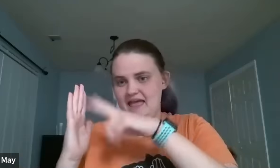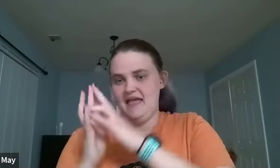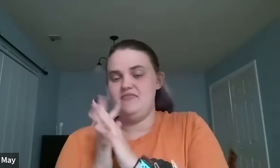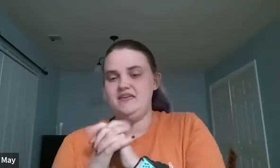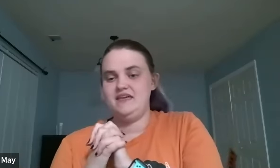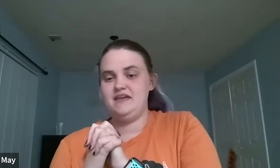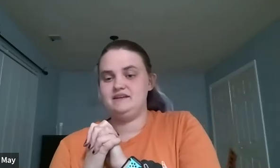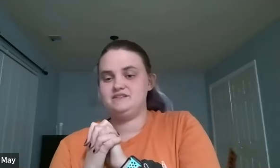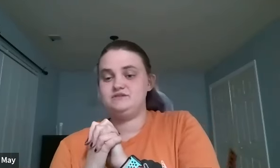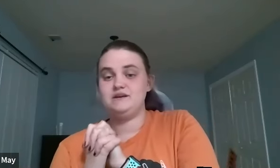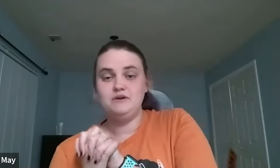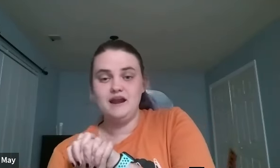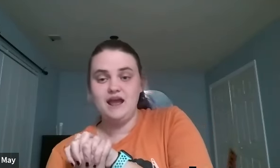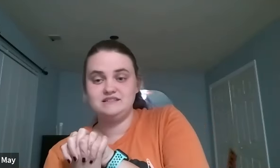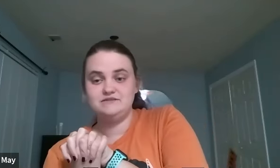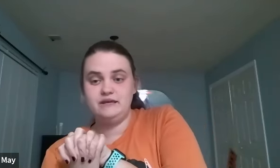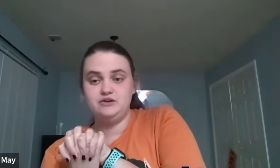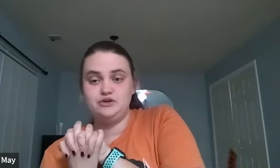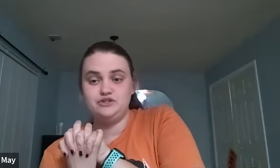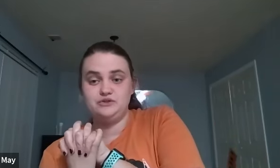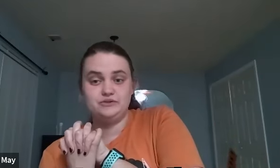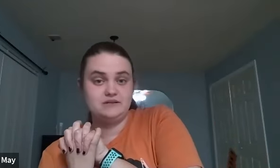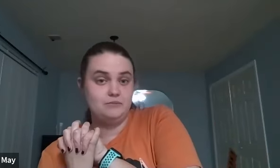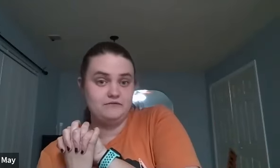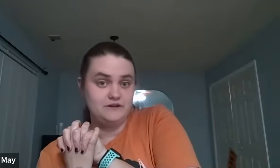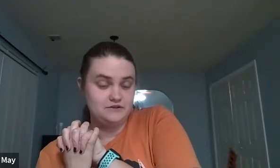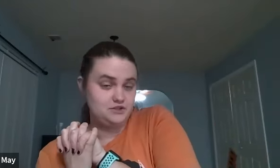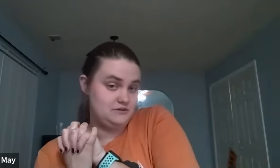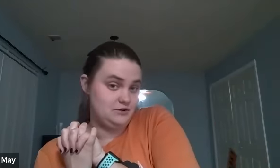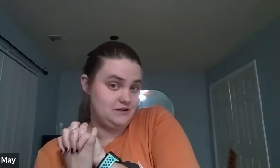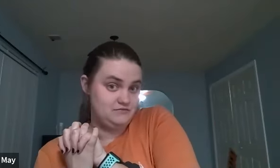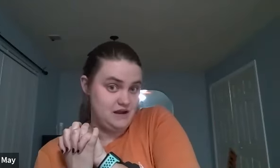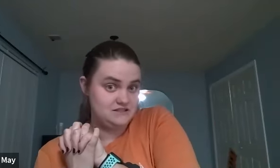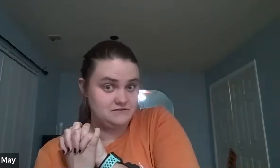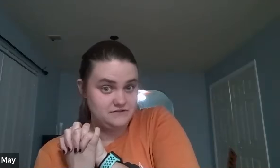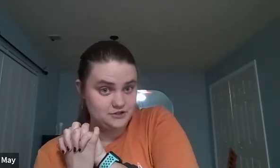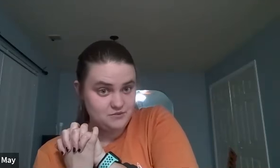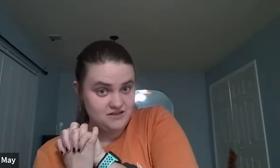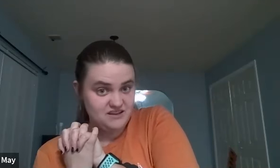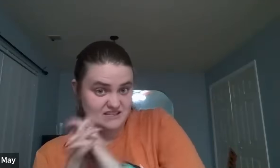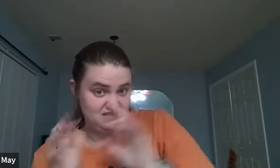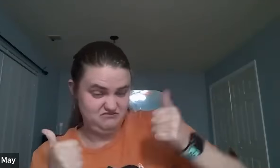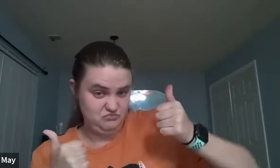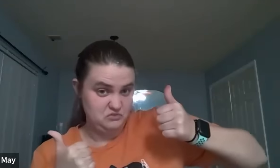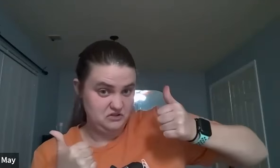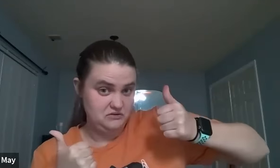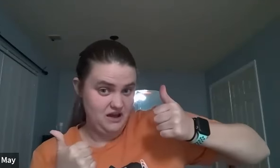And then, so someone asked if we could do do a little bit of practice of finger spelling. Is that good with you